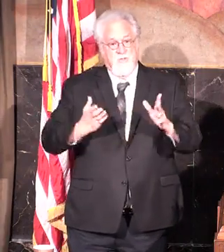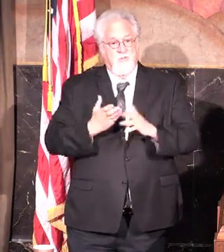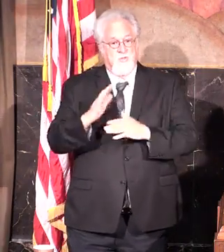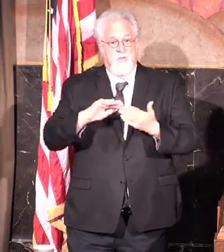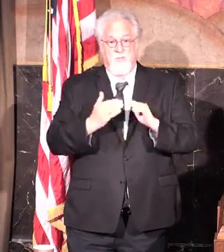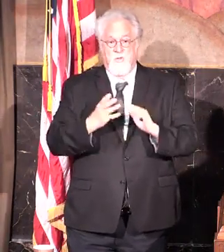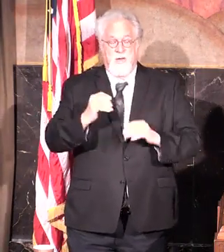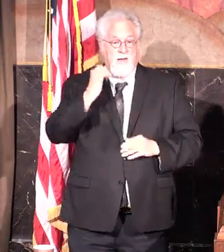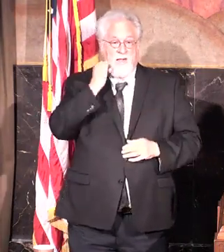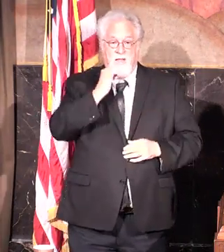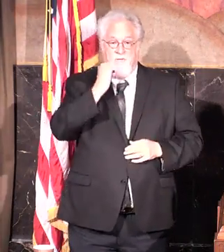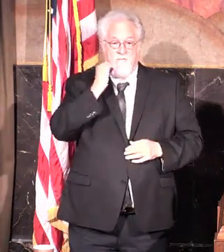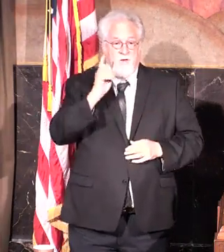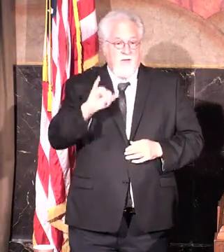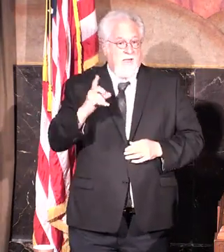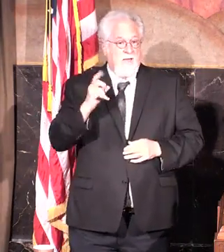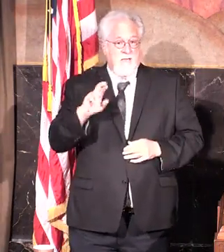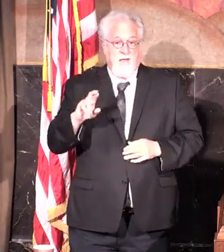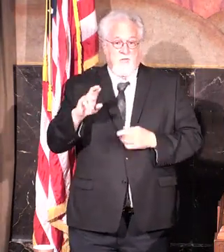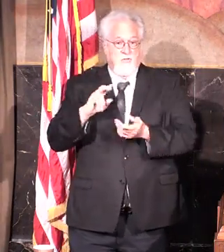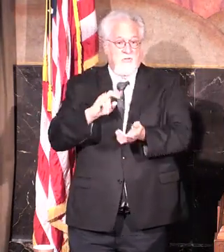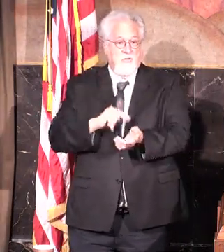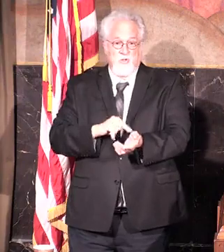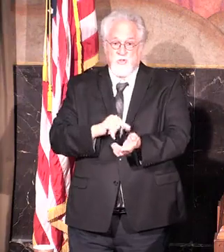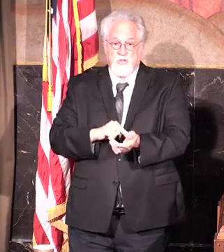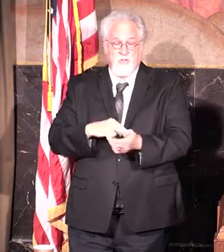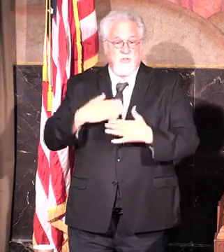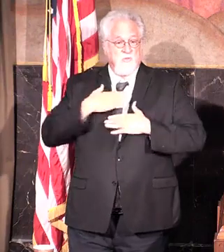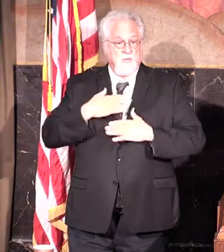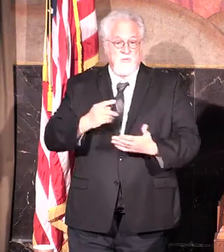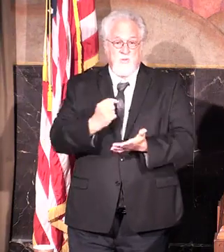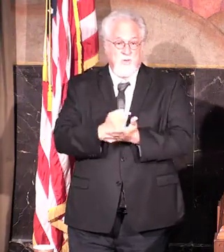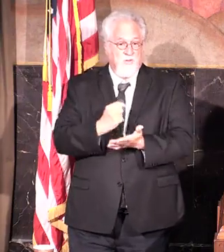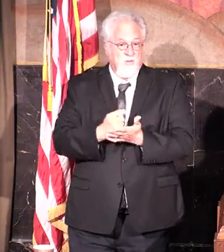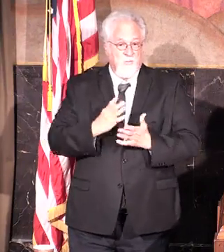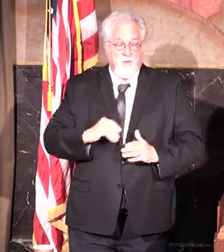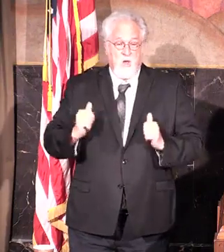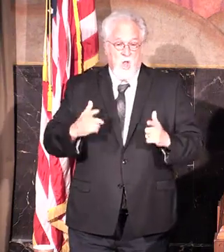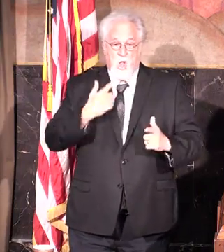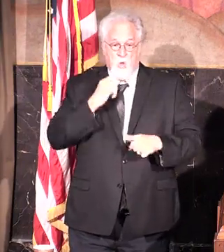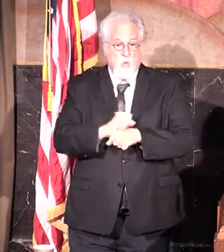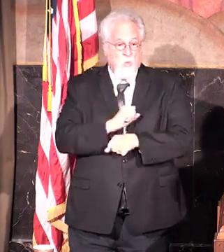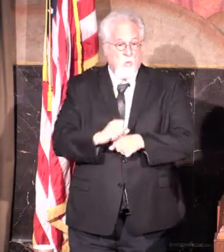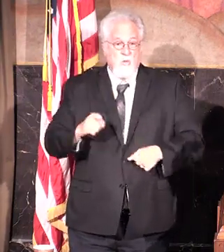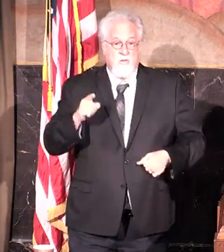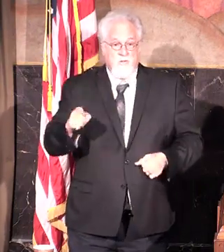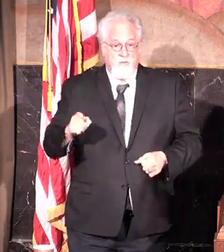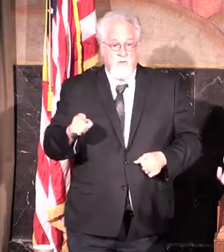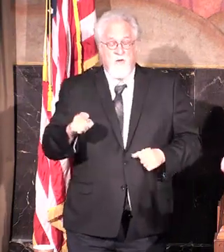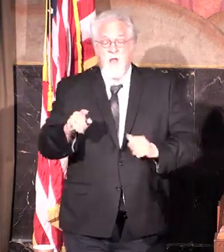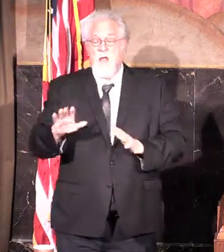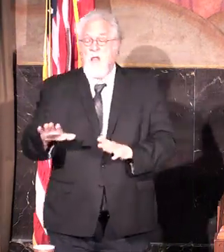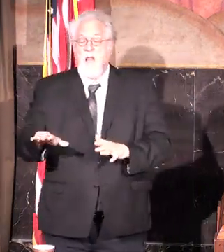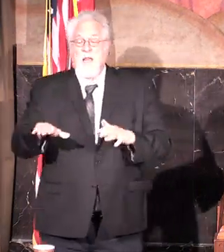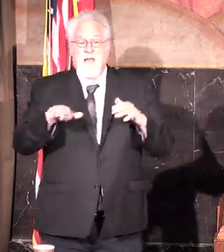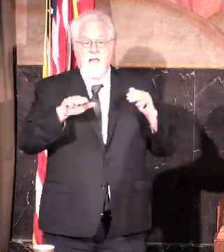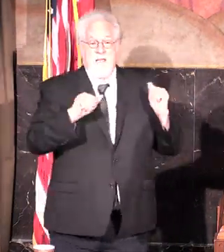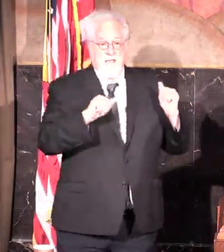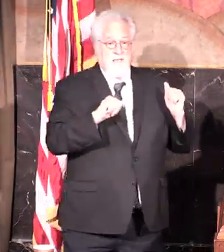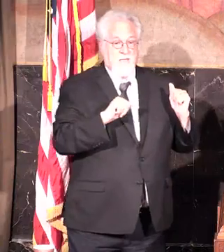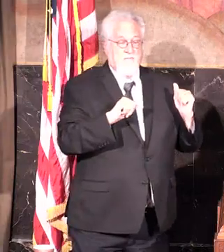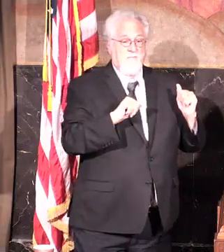And every day, the doctors and nurses and respiratory therapists and everybody else who works as a healthcare professional, they leave the community to go to the